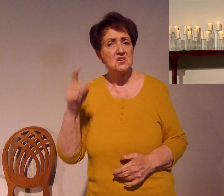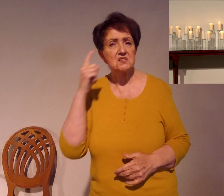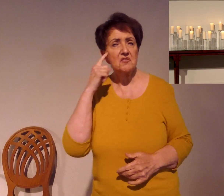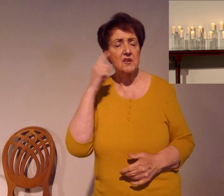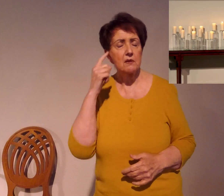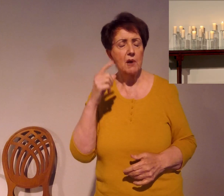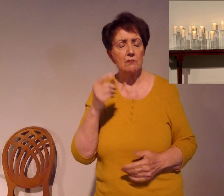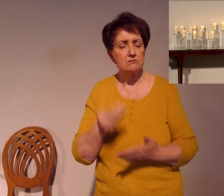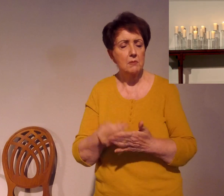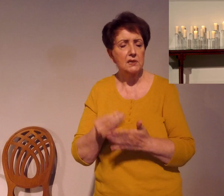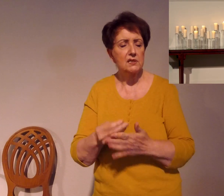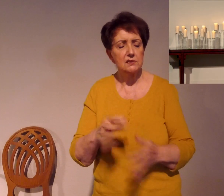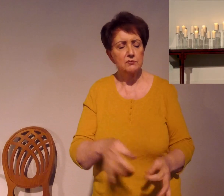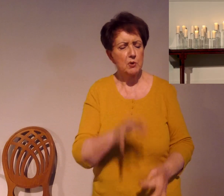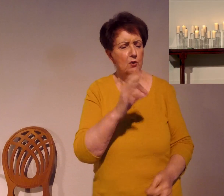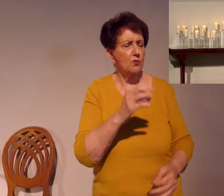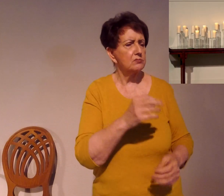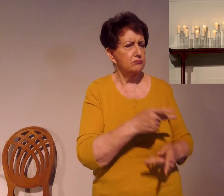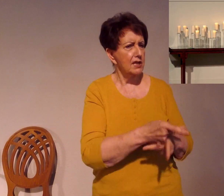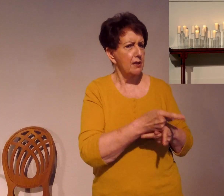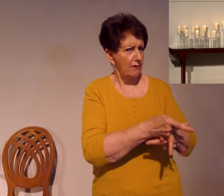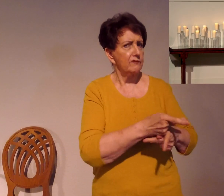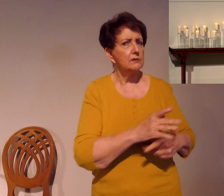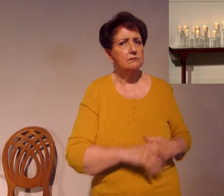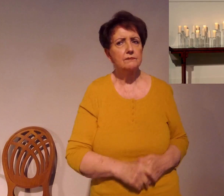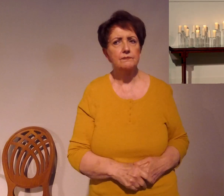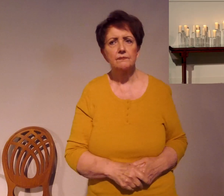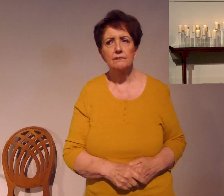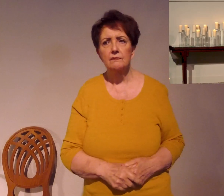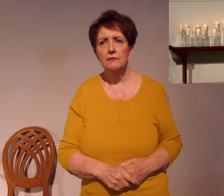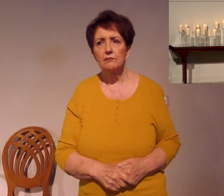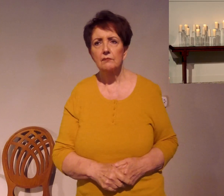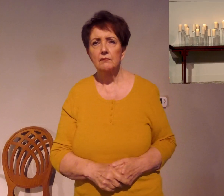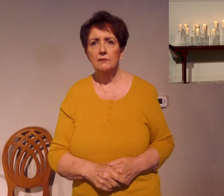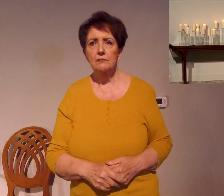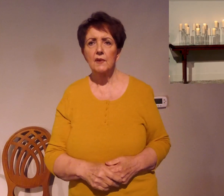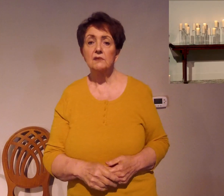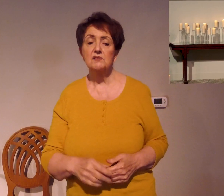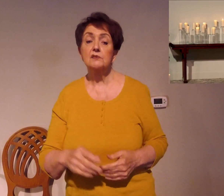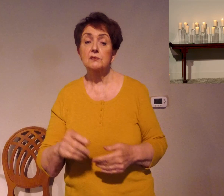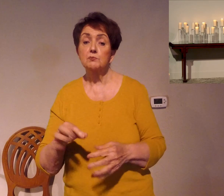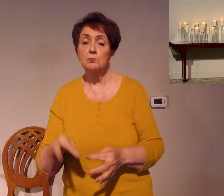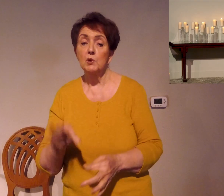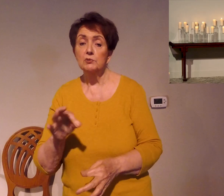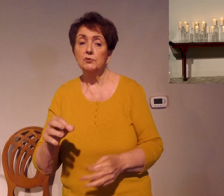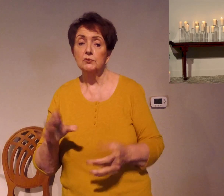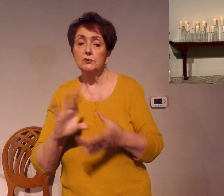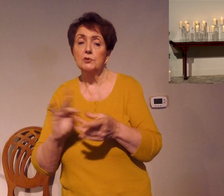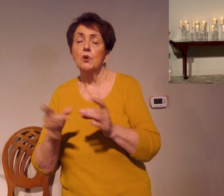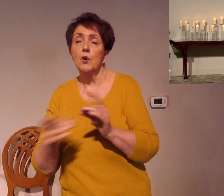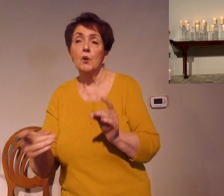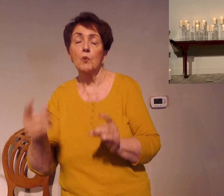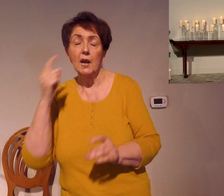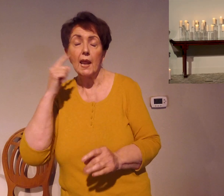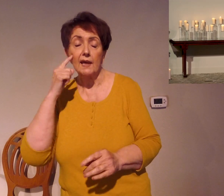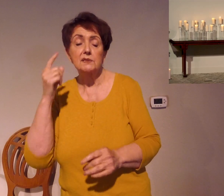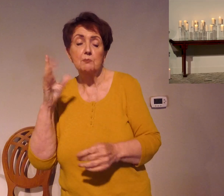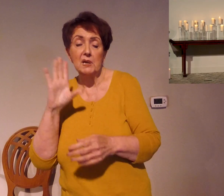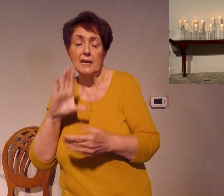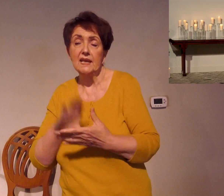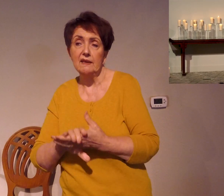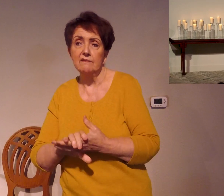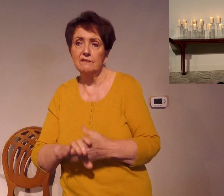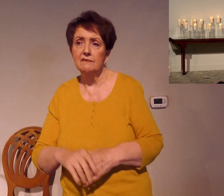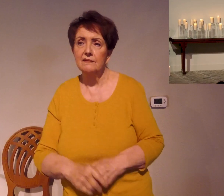will handle it. Another spiritual myth that we enjoy in New Thought. We think that if